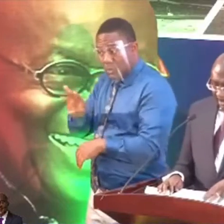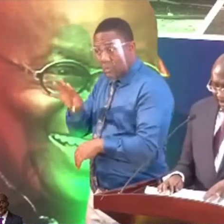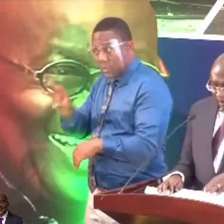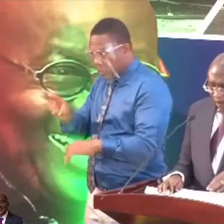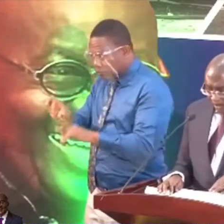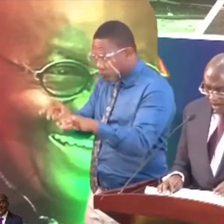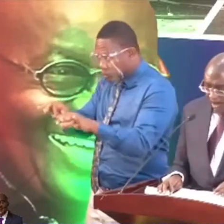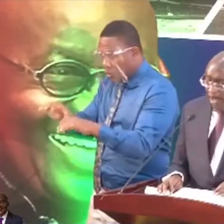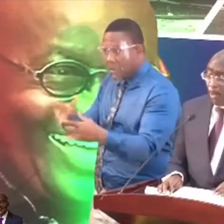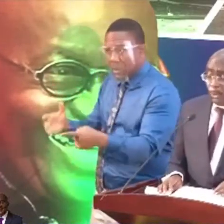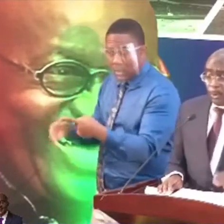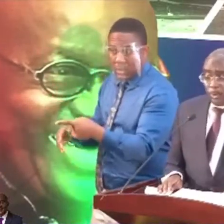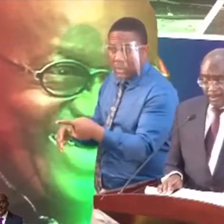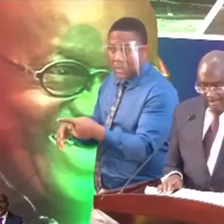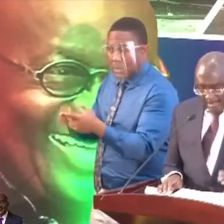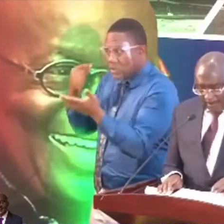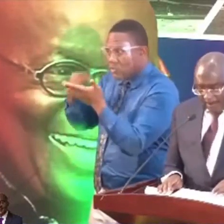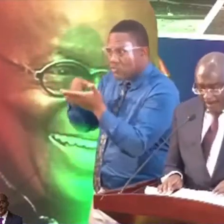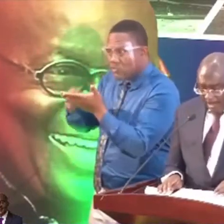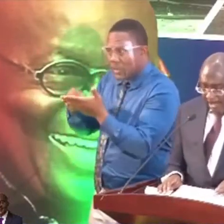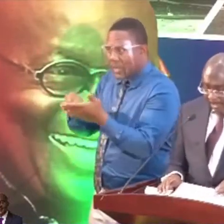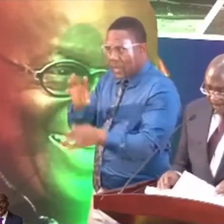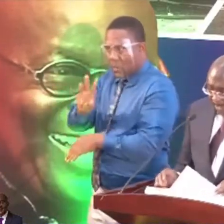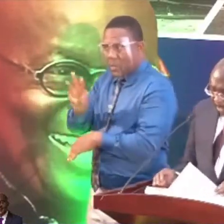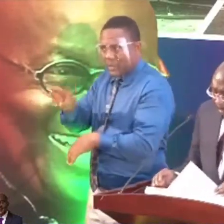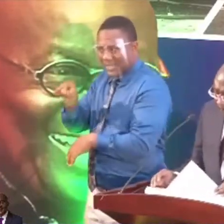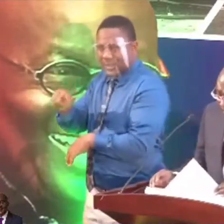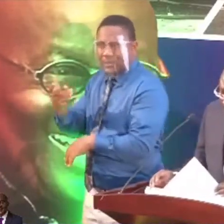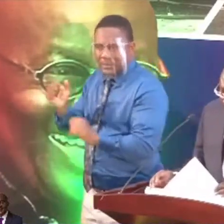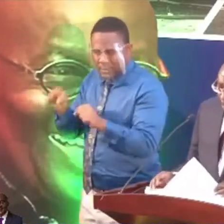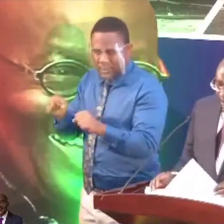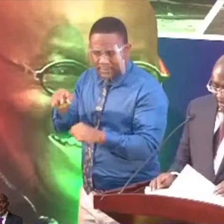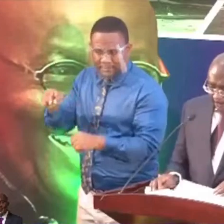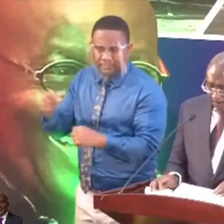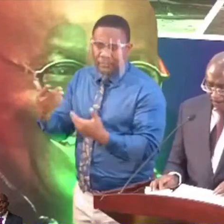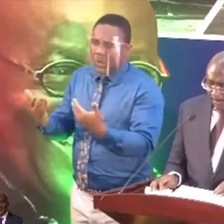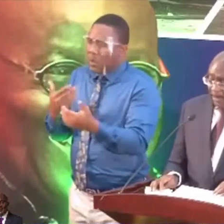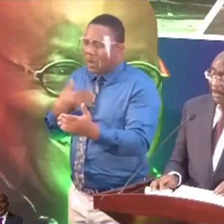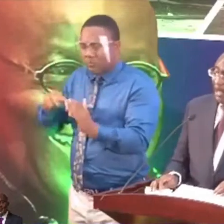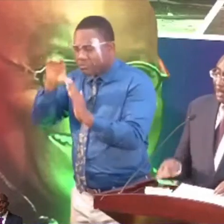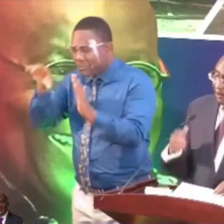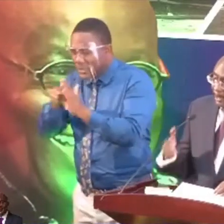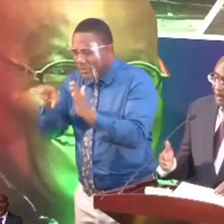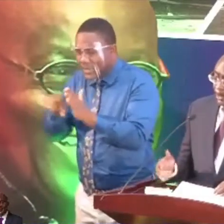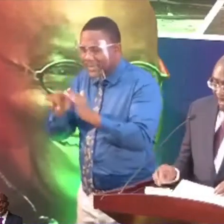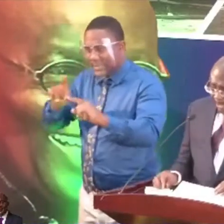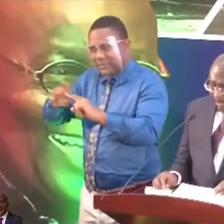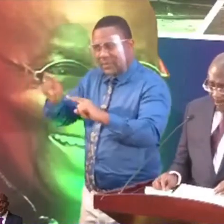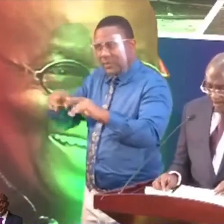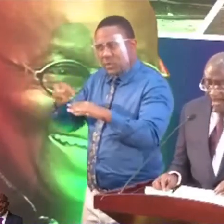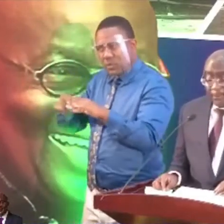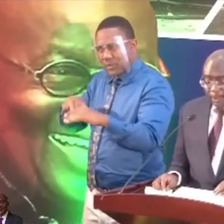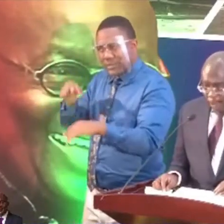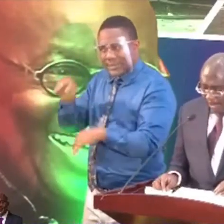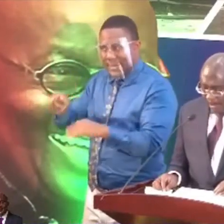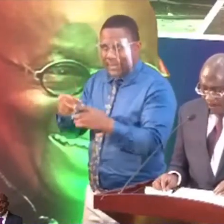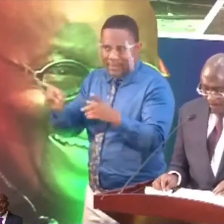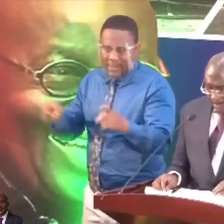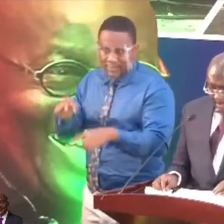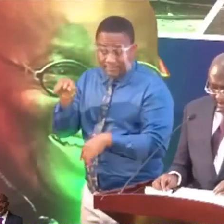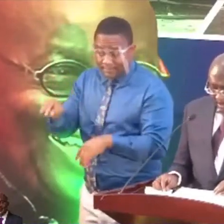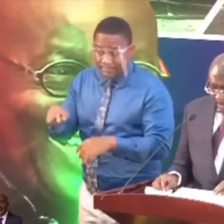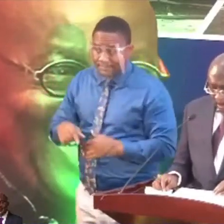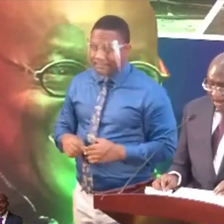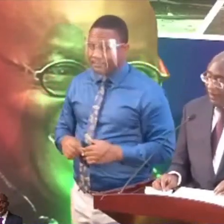and the portal also contains a picture gallery of various projects. With the introduction of the Delivery Tracker